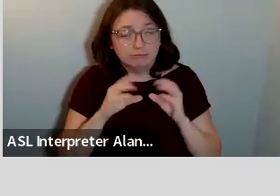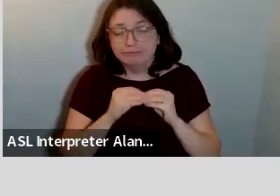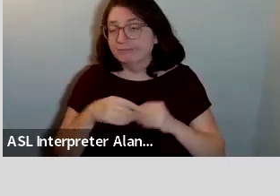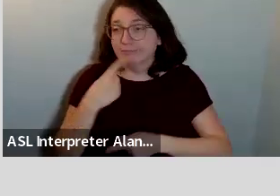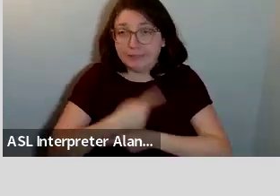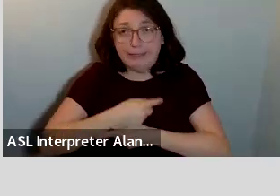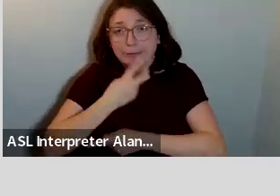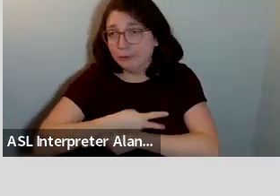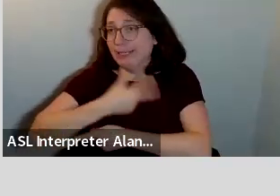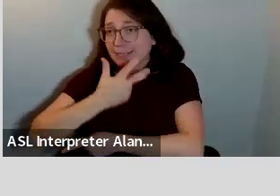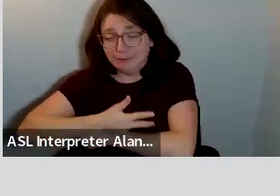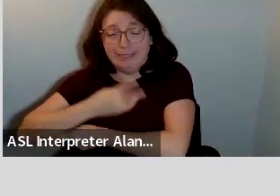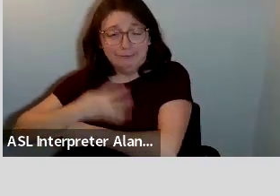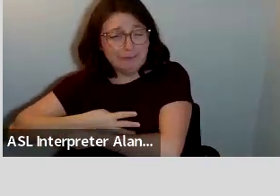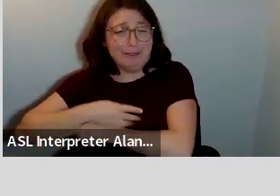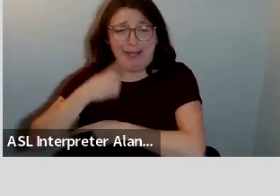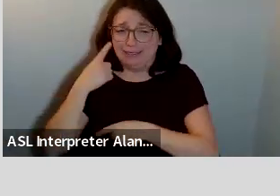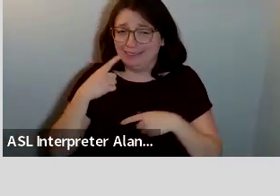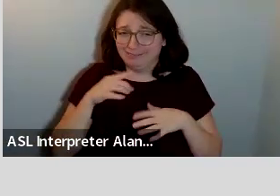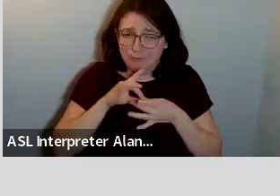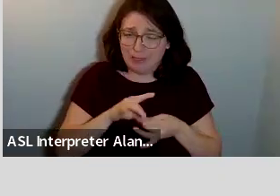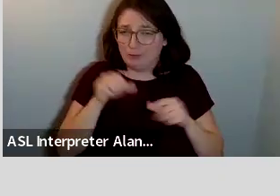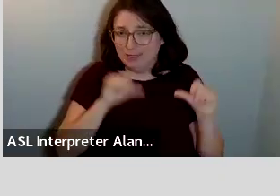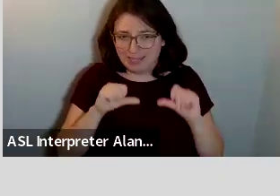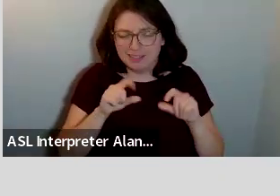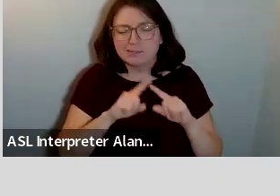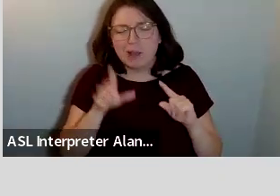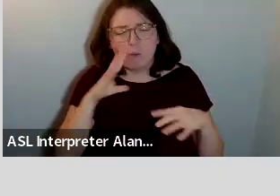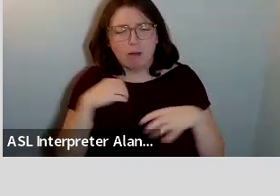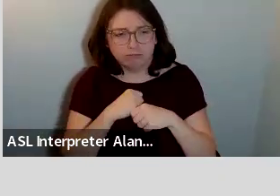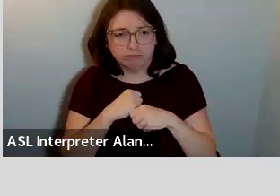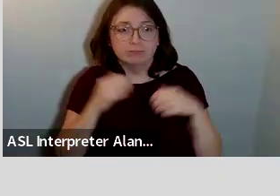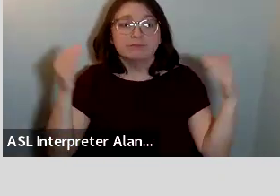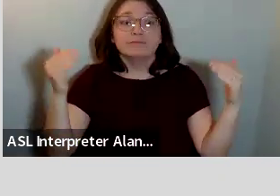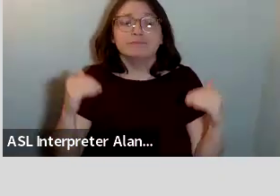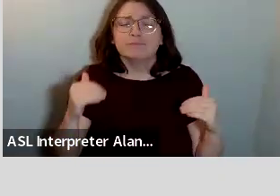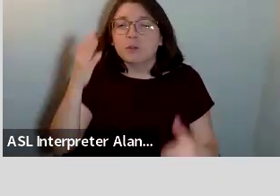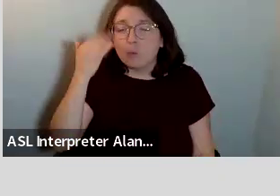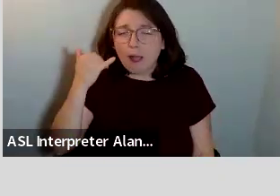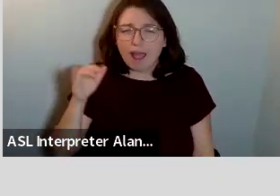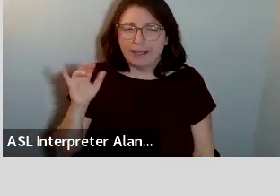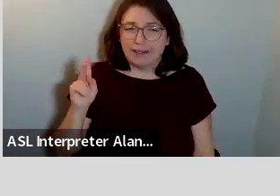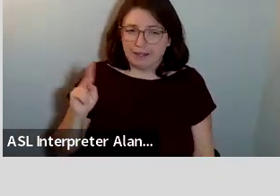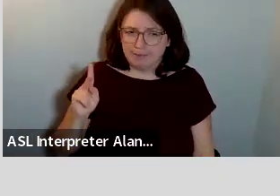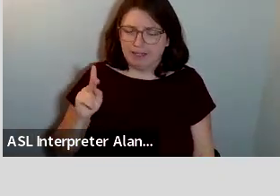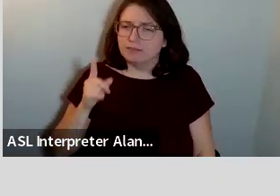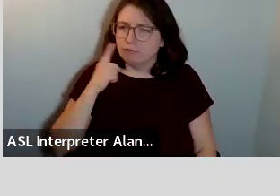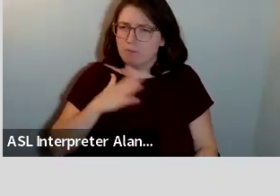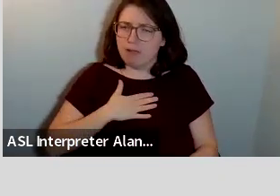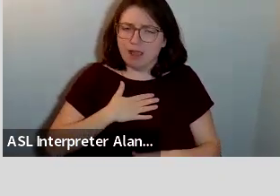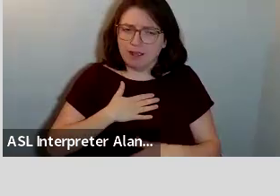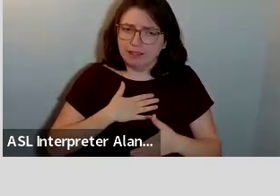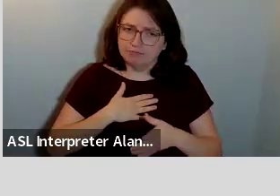things. I'll talk about why ketamine specifically in the space within which I work, and I'll tell you about our program. It's